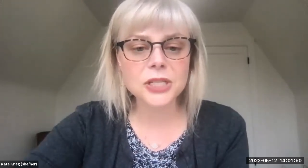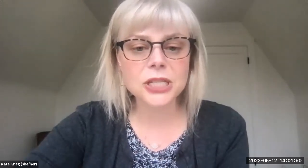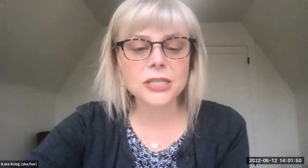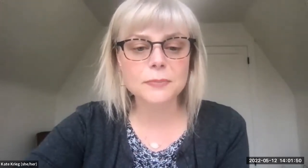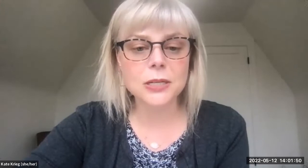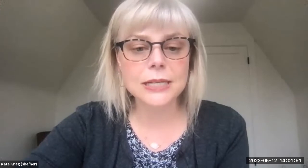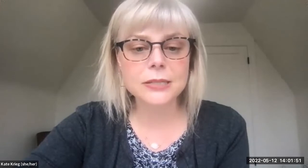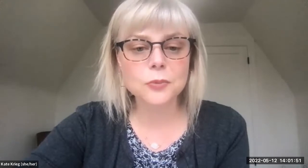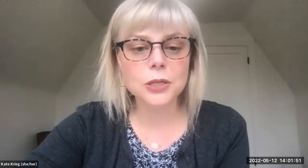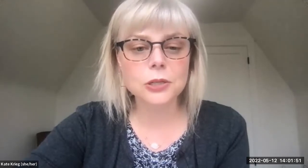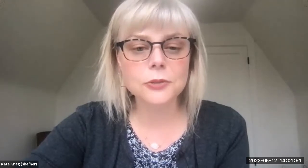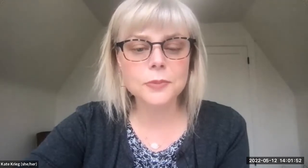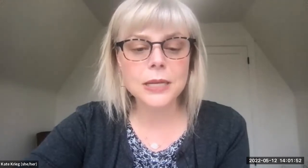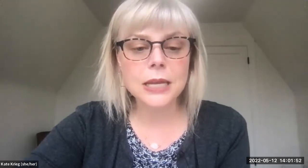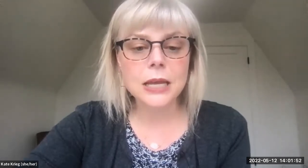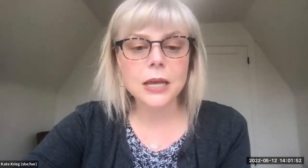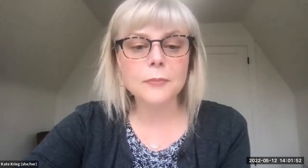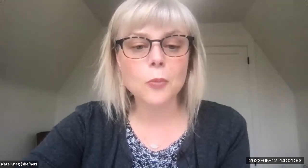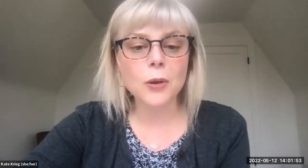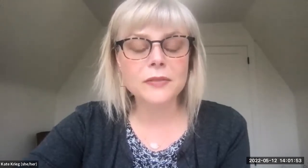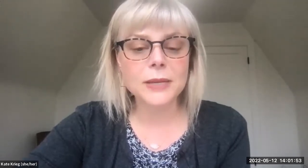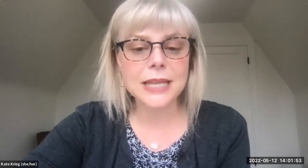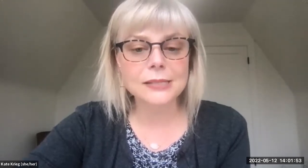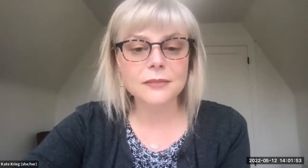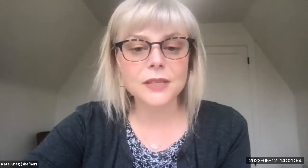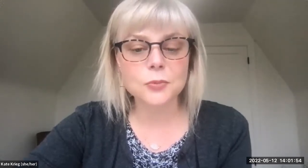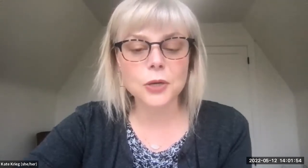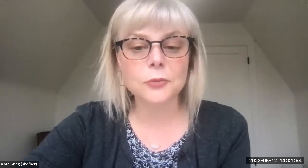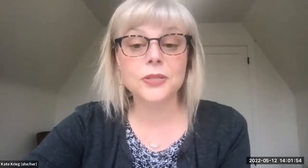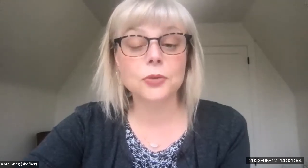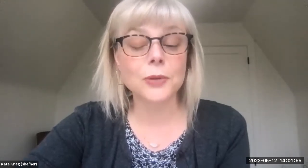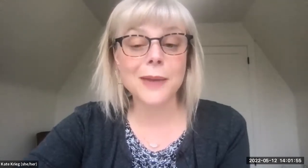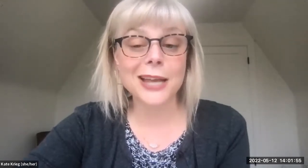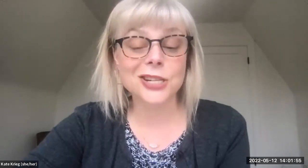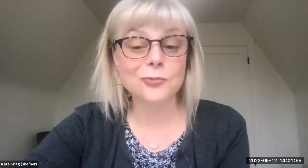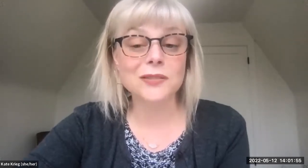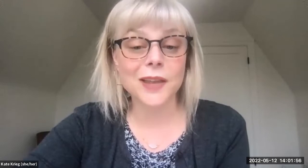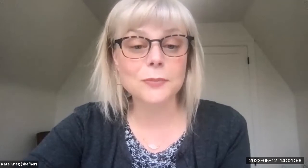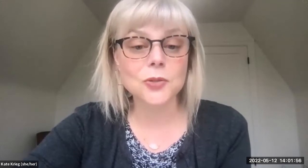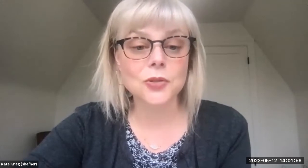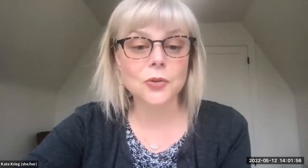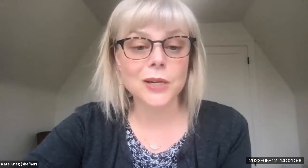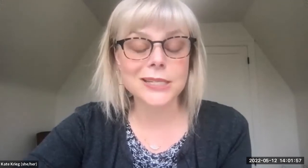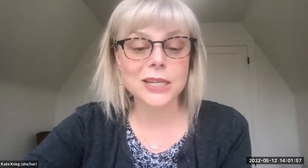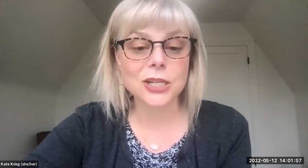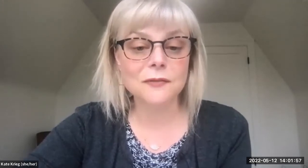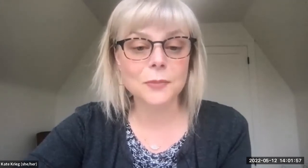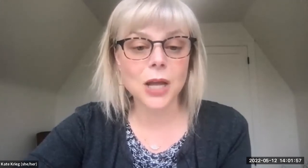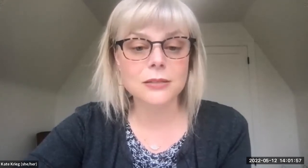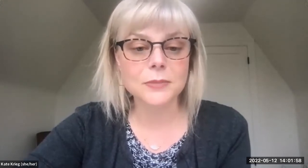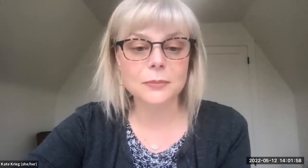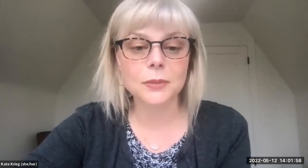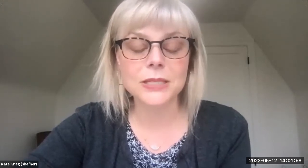The first year experience work group, one of the main tasks of this work group is to reimagine and revamp new student orientation